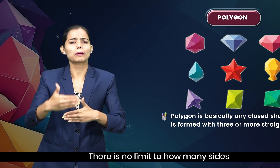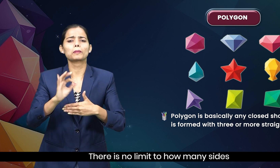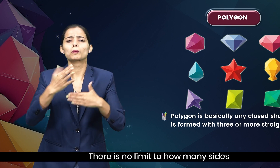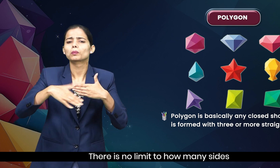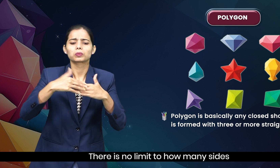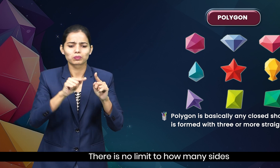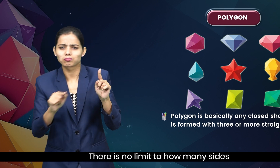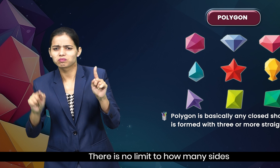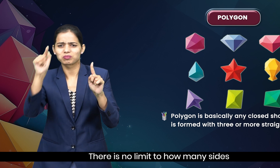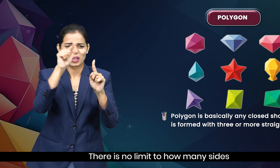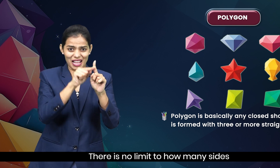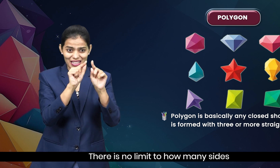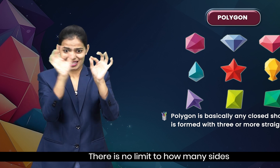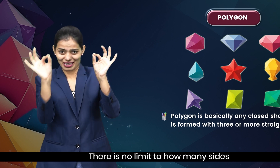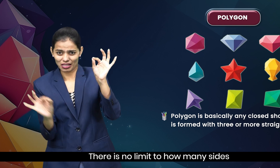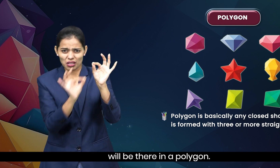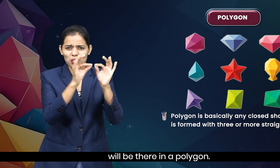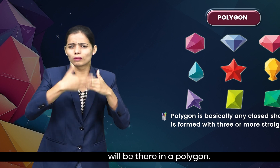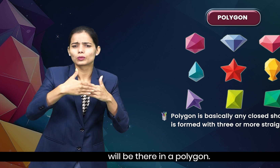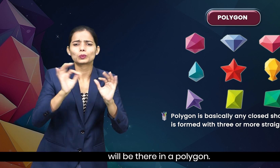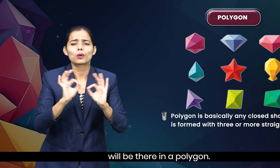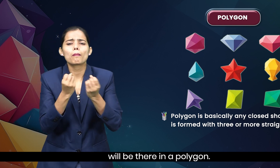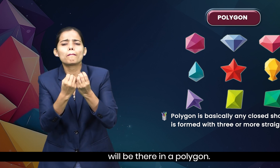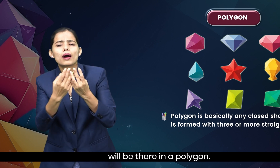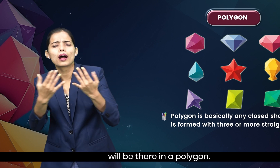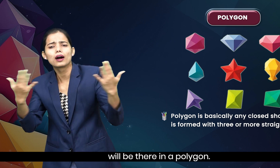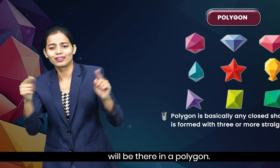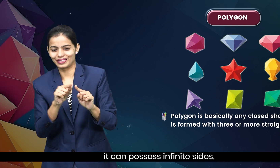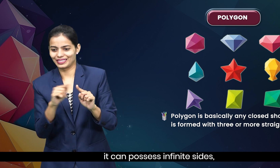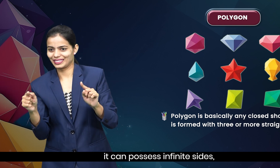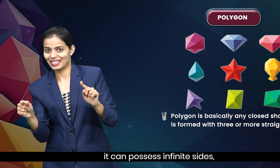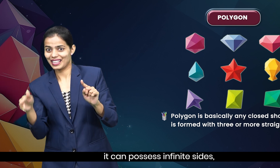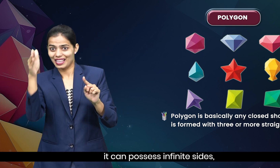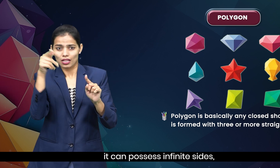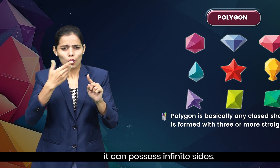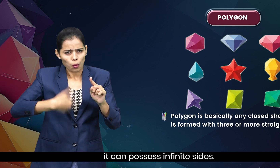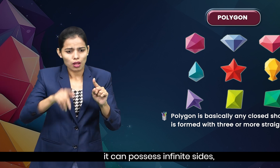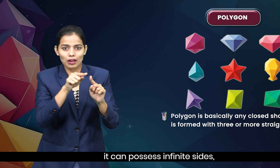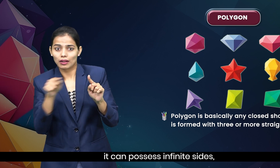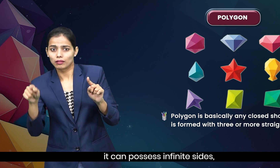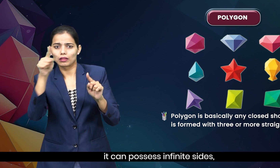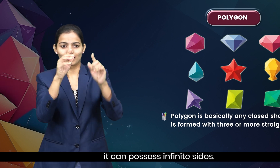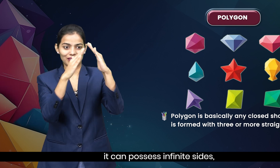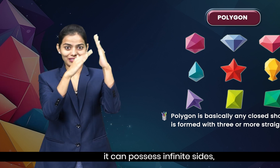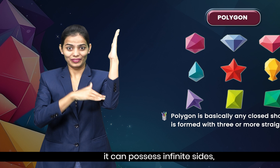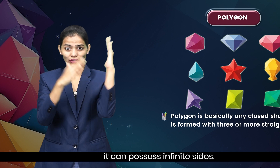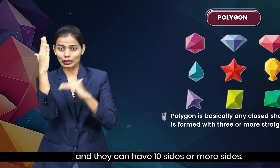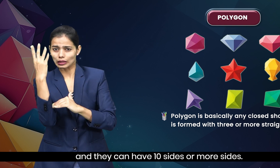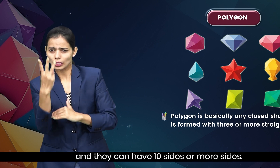no limit to how many sides will be there in a polygon. It can possess infinite sides, and they can